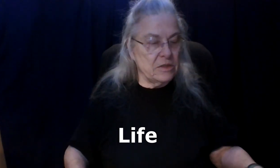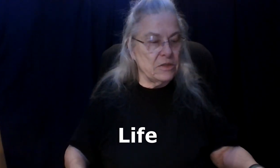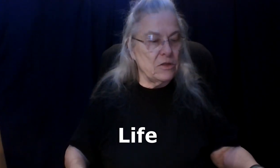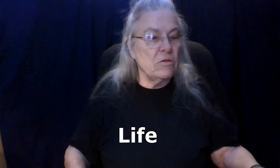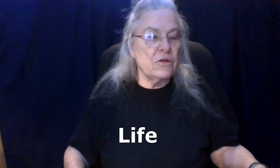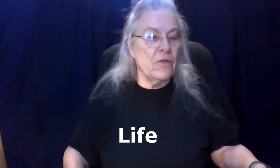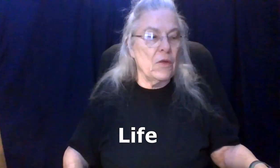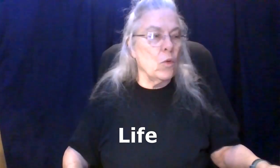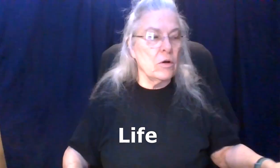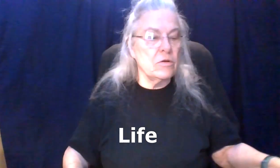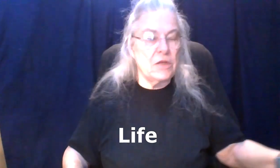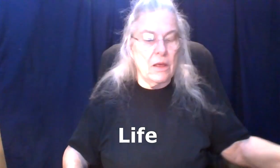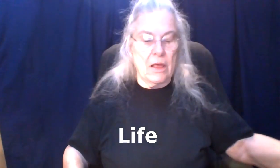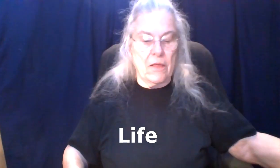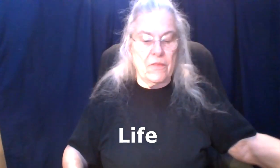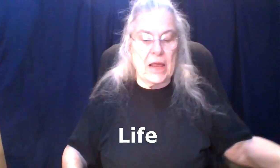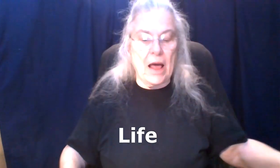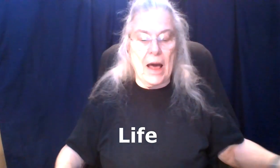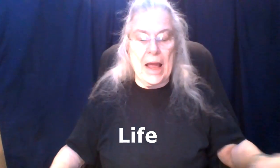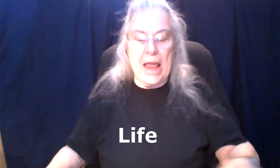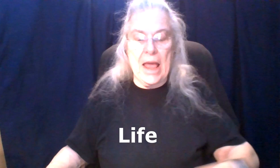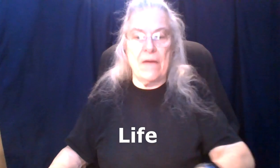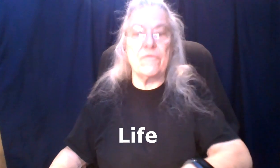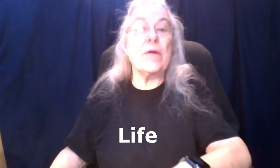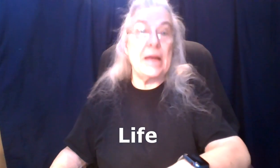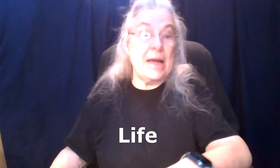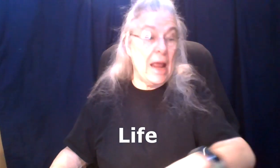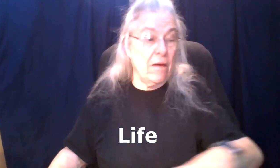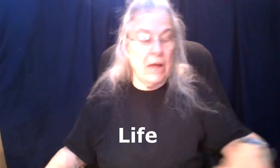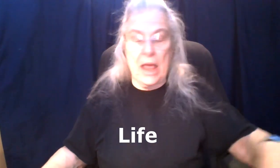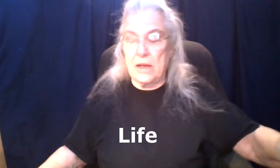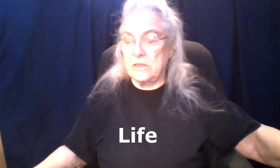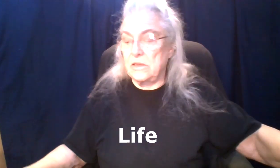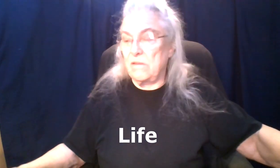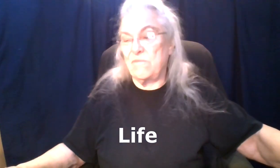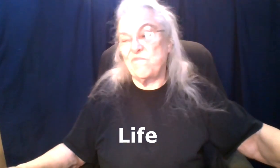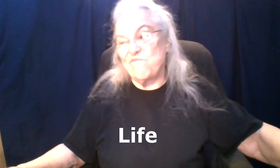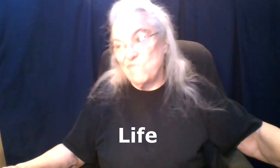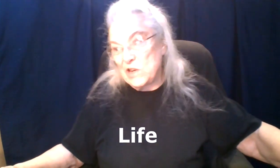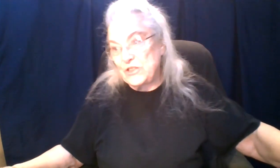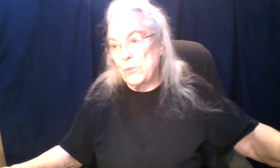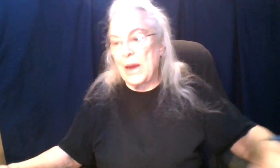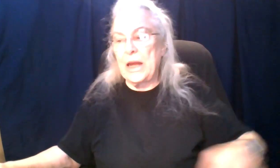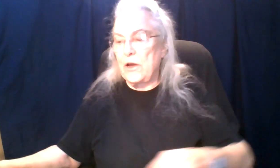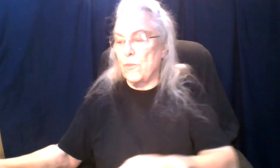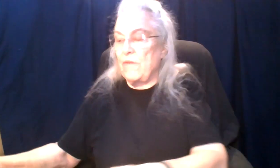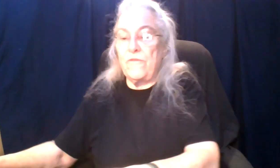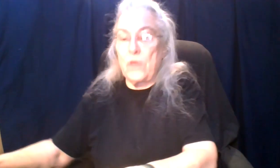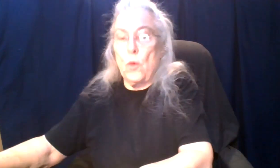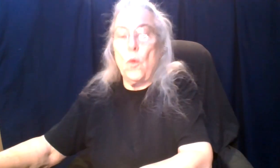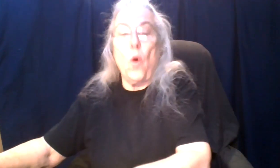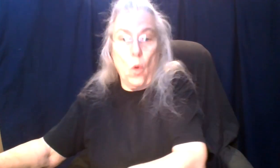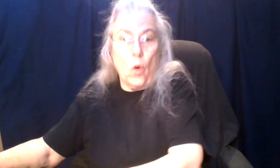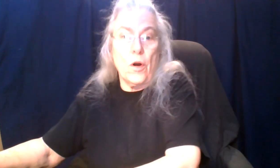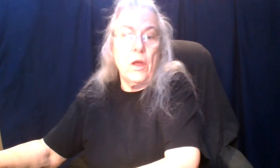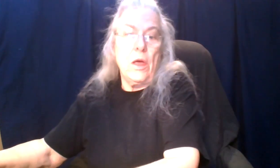Those are the words that I have written down as ones you might need to review, or